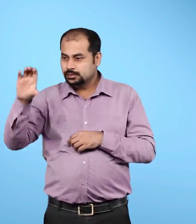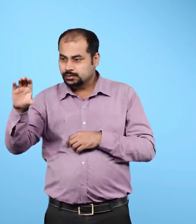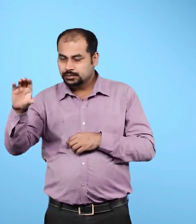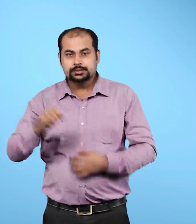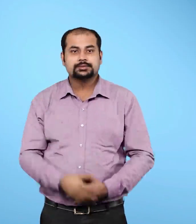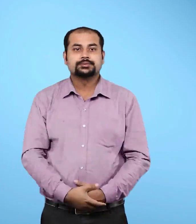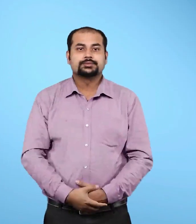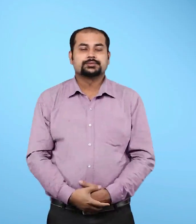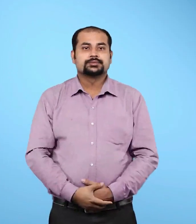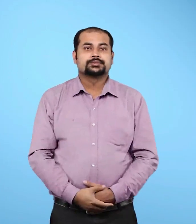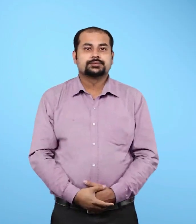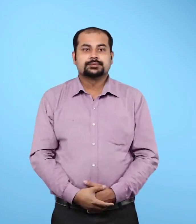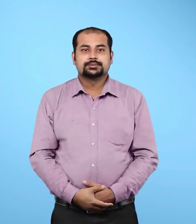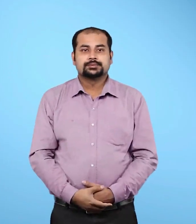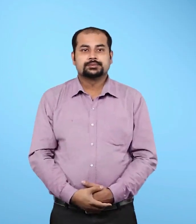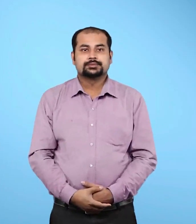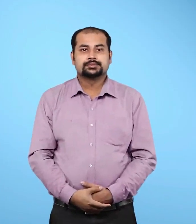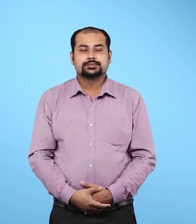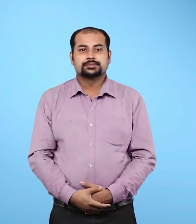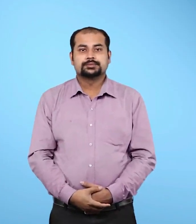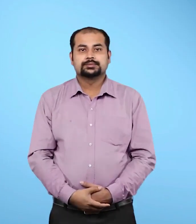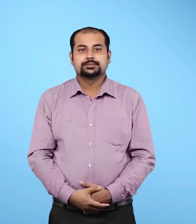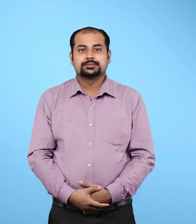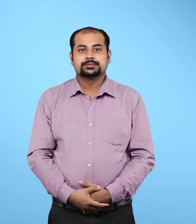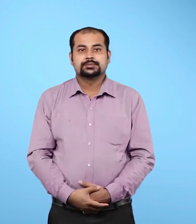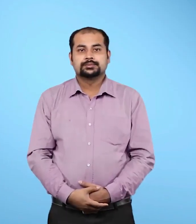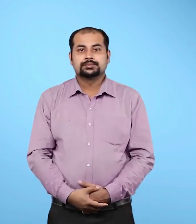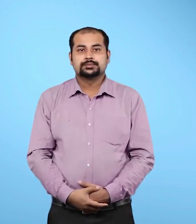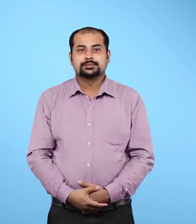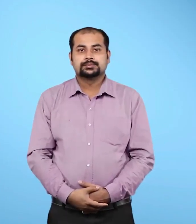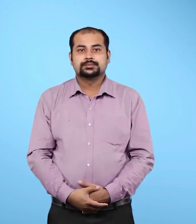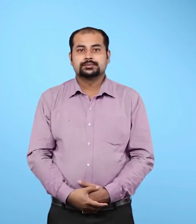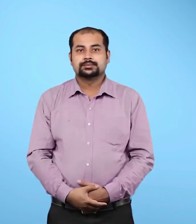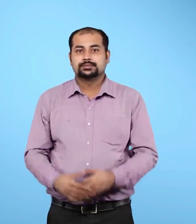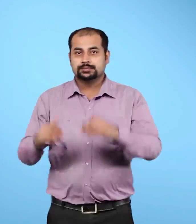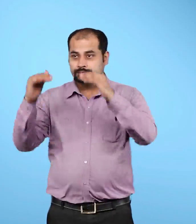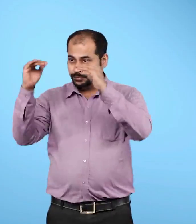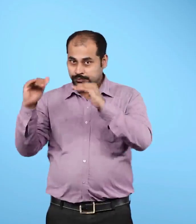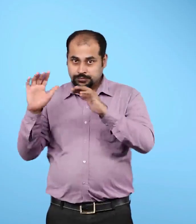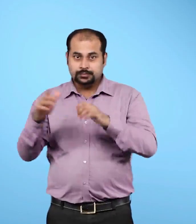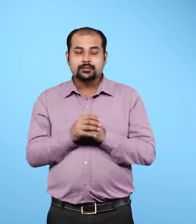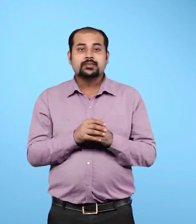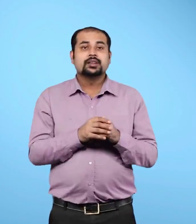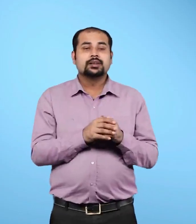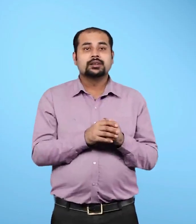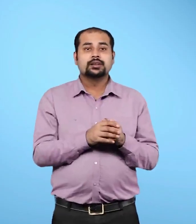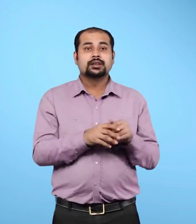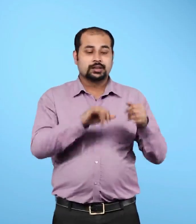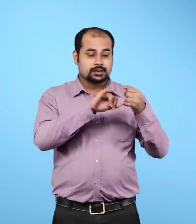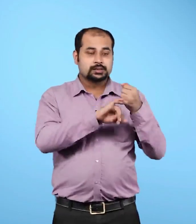bead. Row 2, column 1, number 3 is written. Column 2, number 1